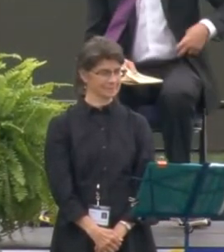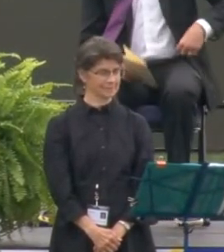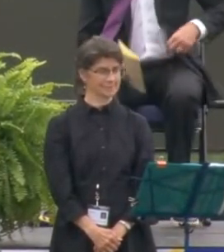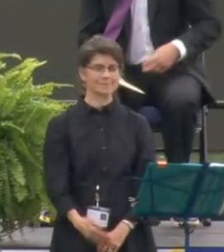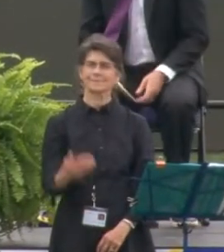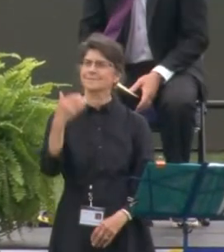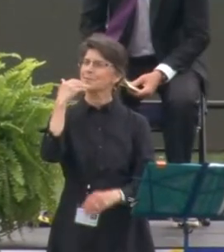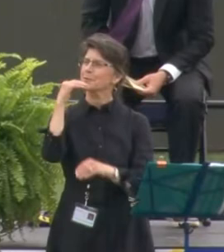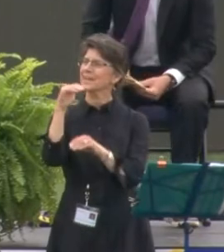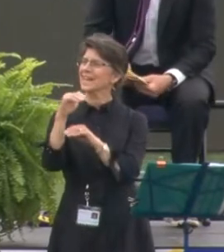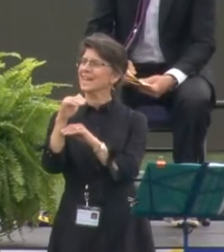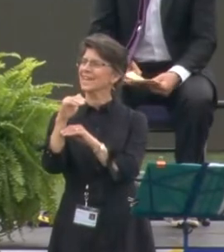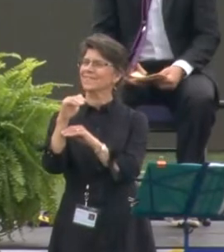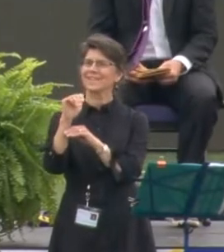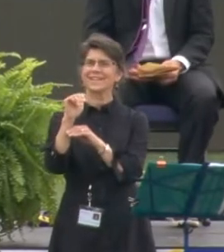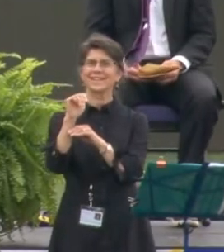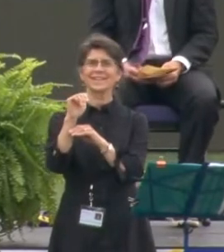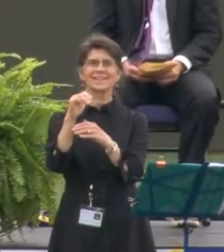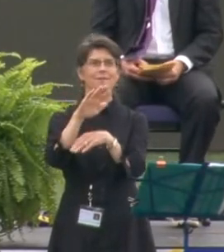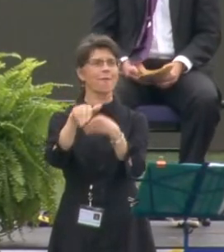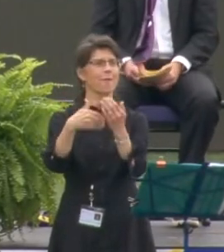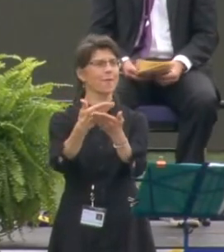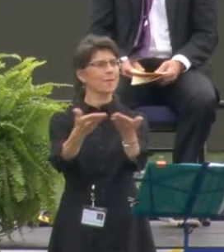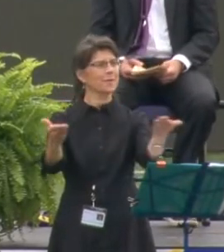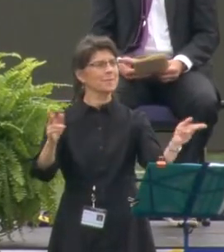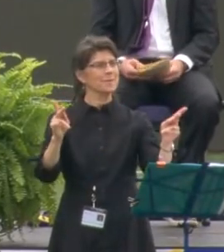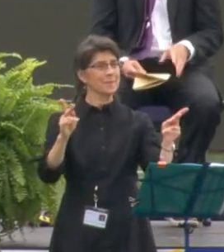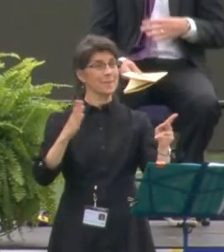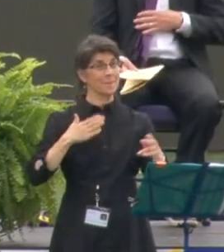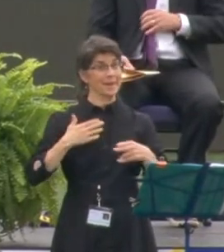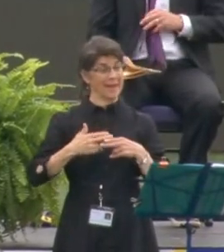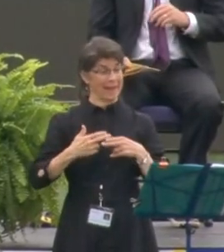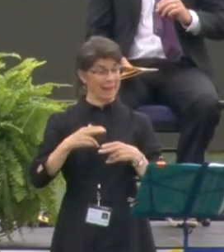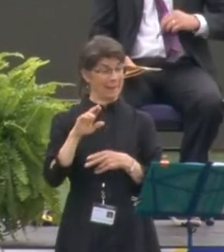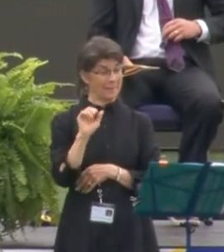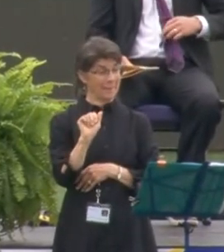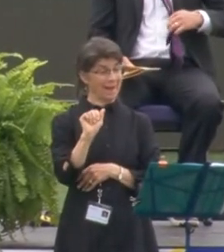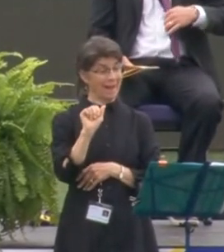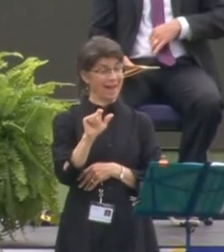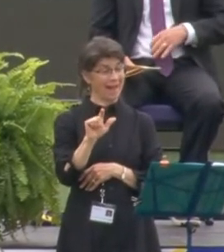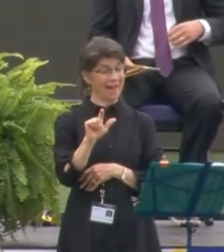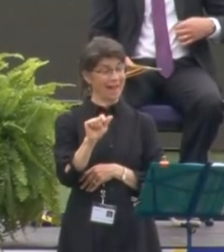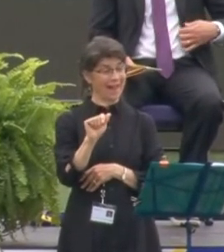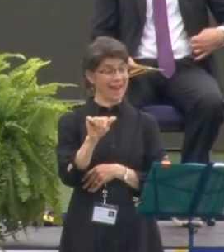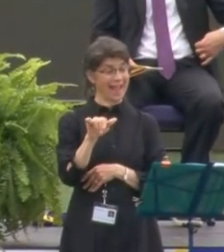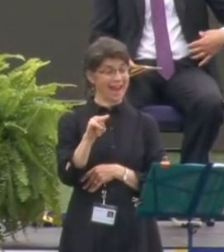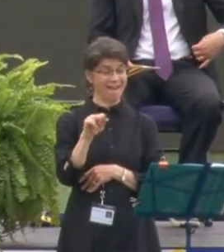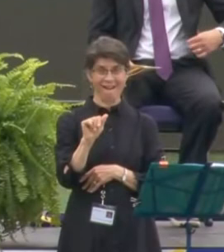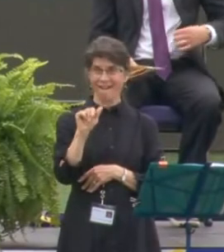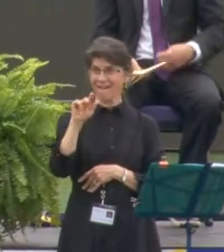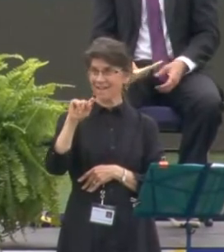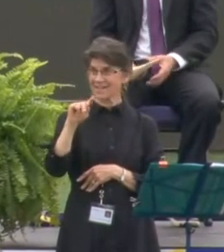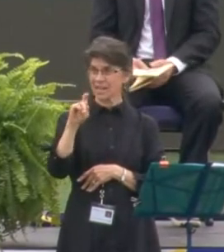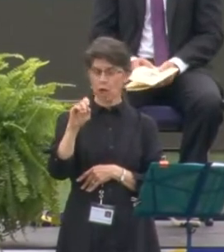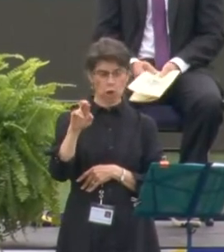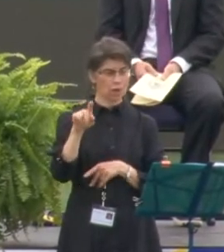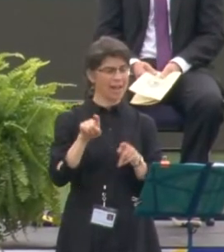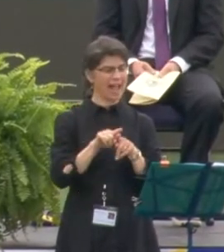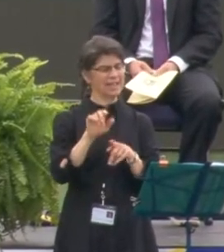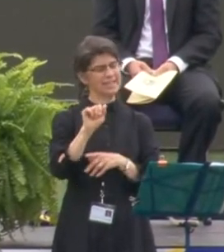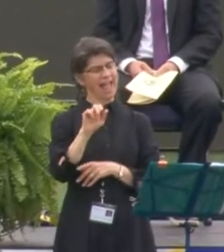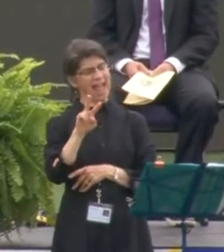Good evening, everyone. My name is Elena Tucker. As an avid, Lynx, and People